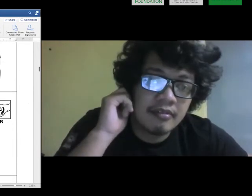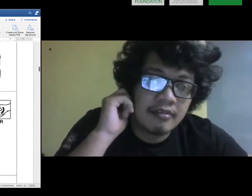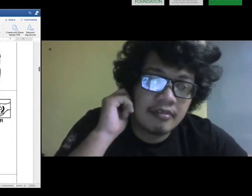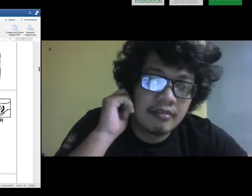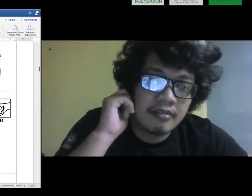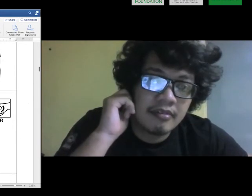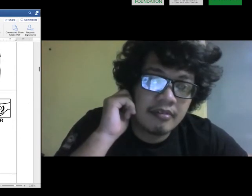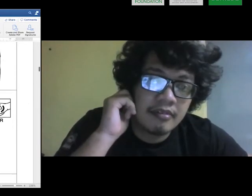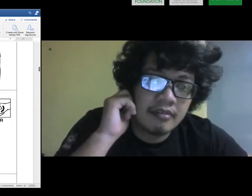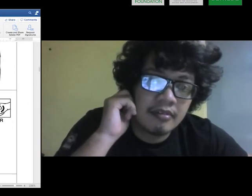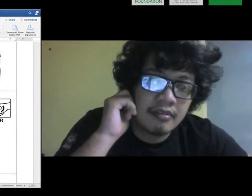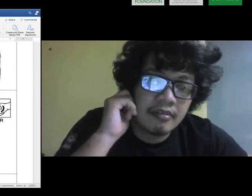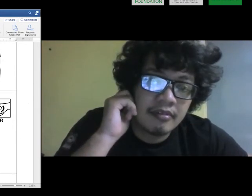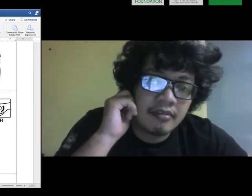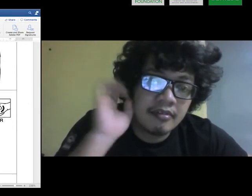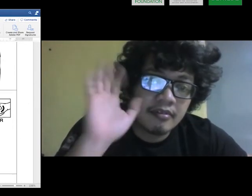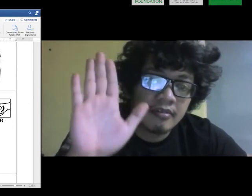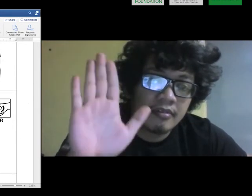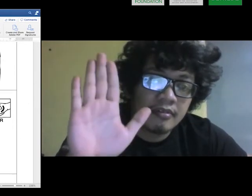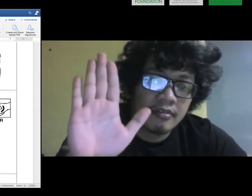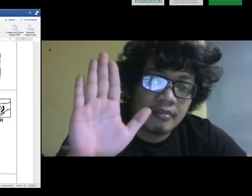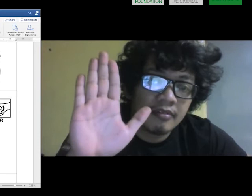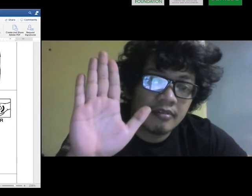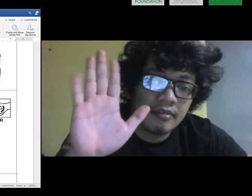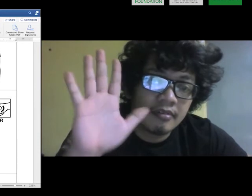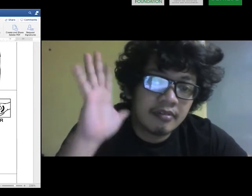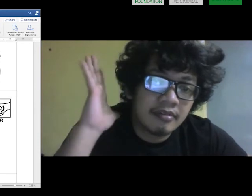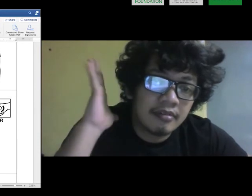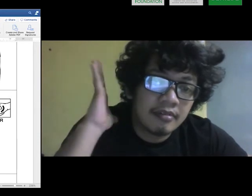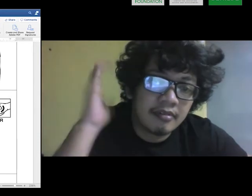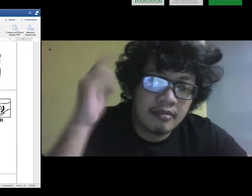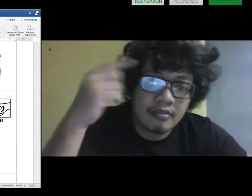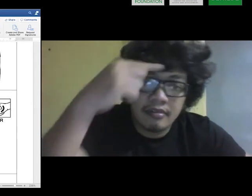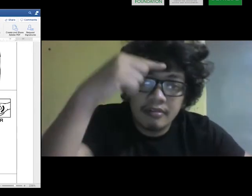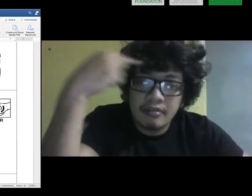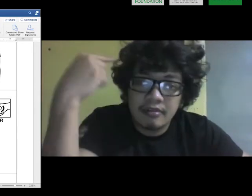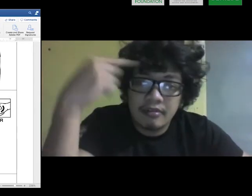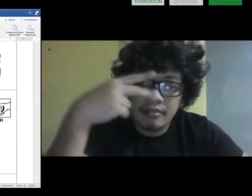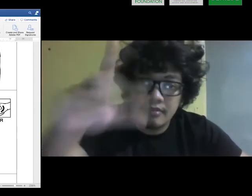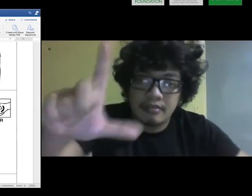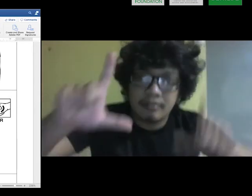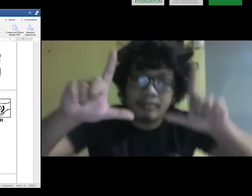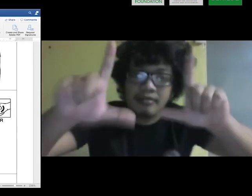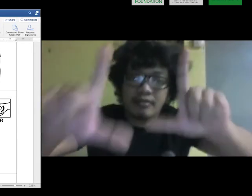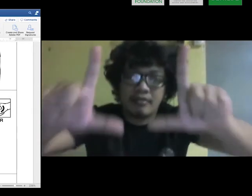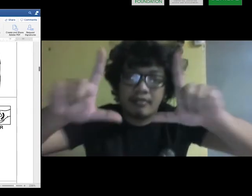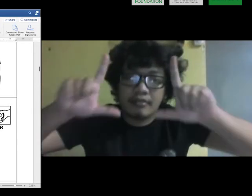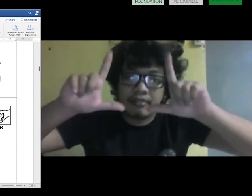I can't tell if black's been fixed. I think brown hasn't been fixed yet.